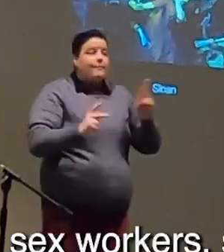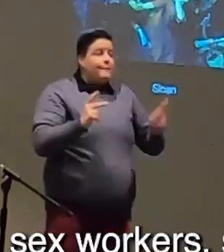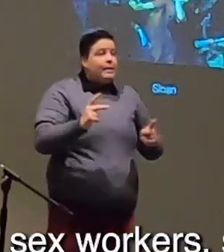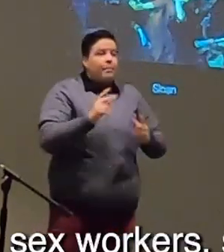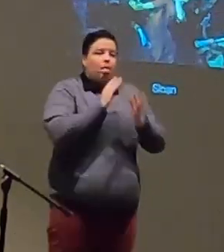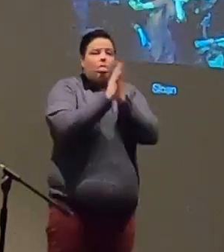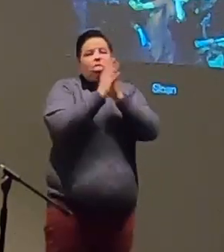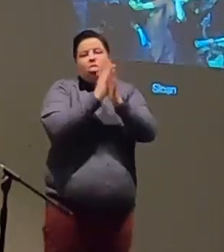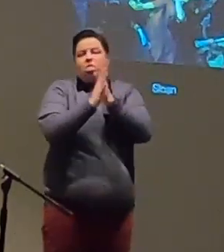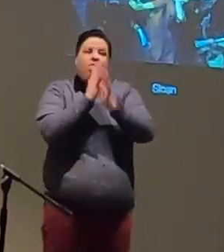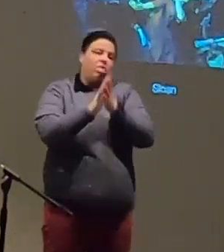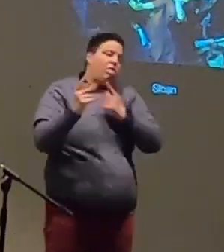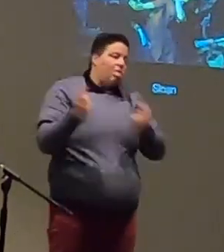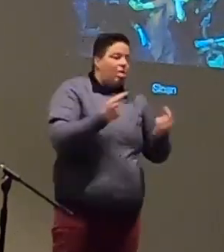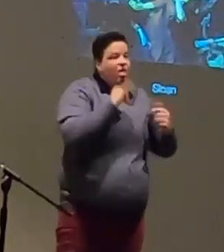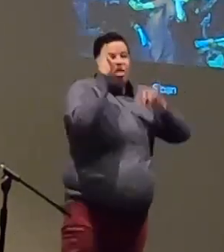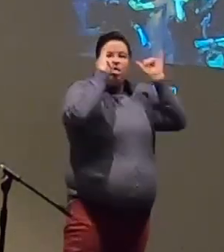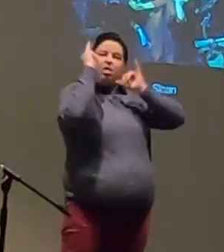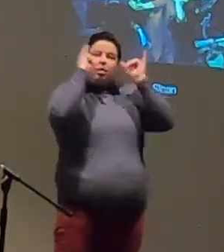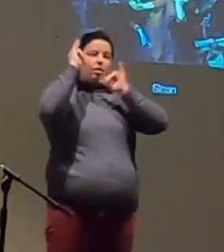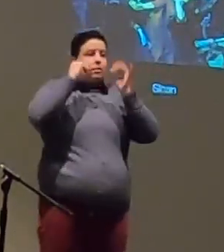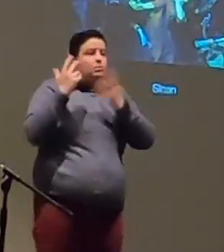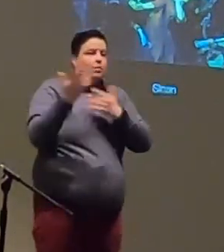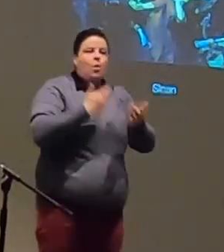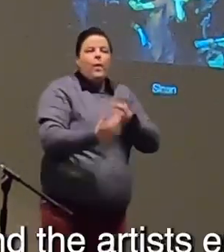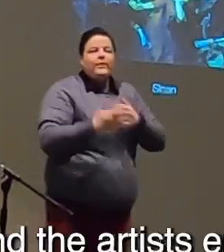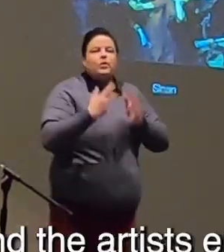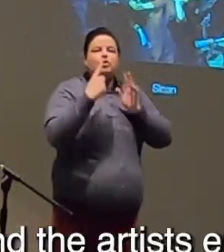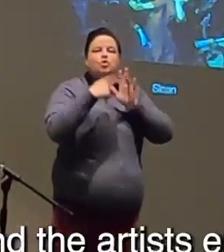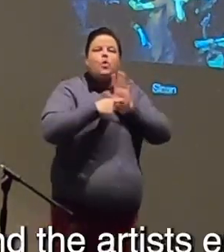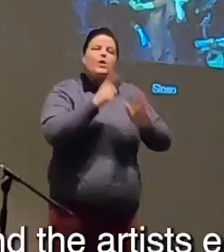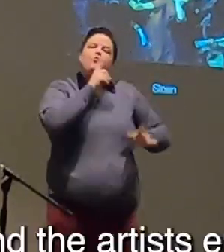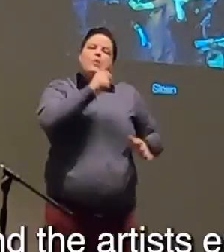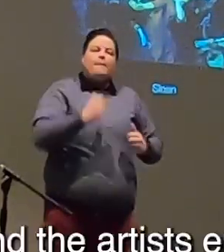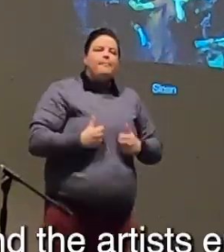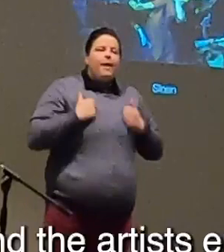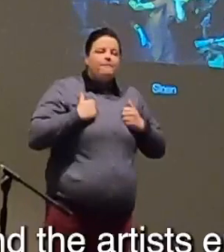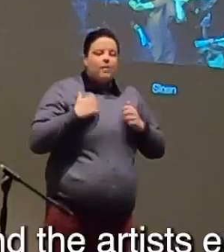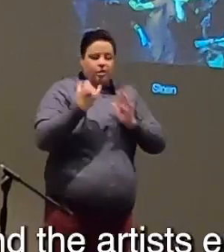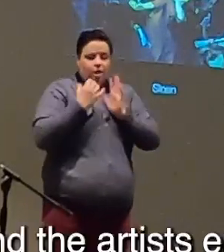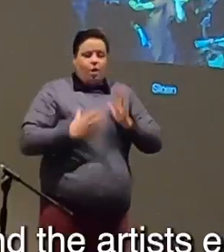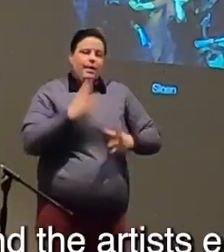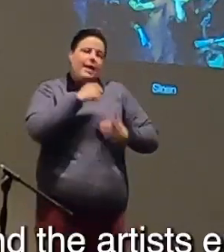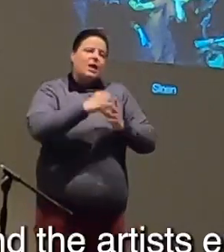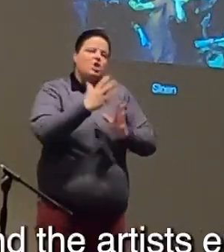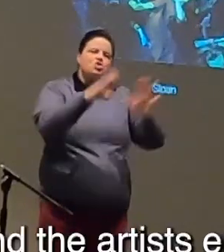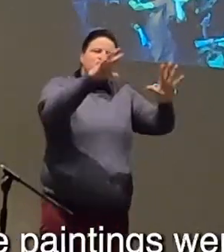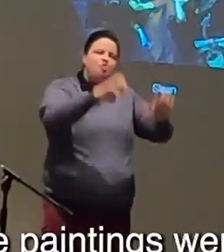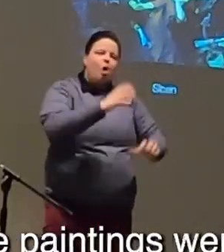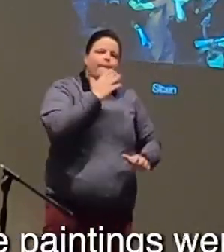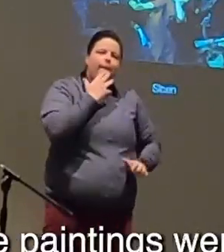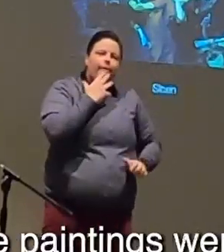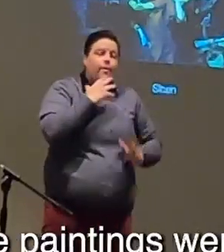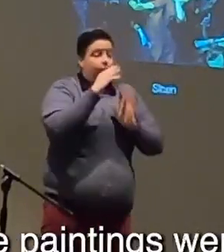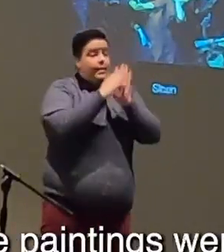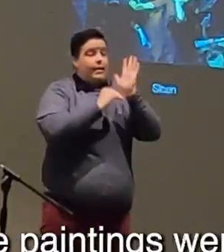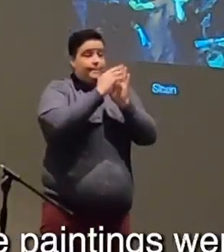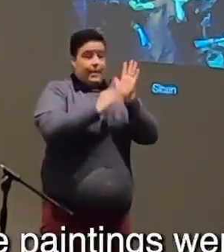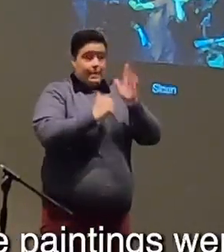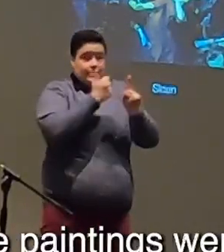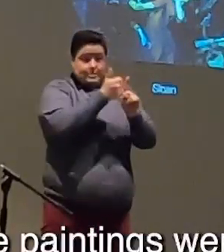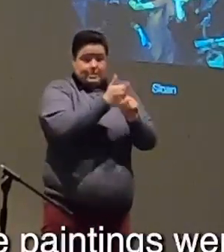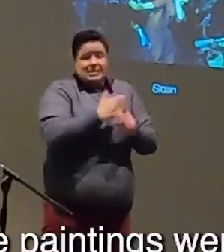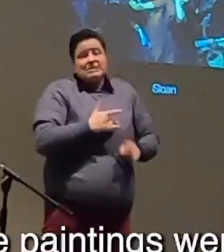people going out, drinking, and things like that. And the artists employed a dark color palette, and the paintings